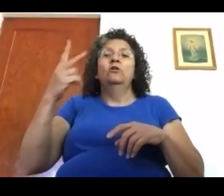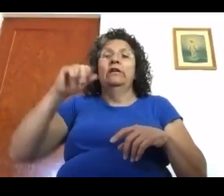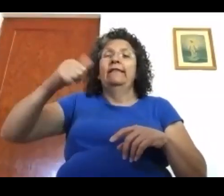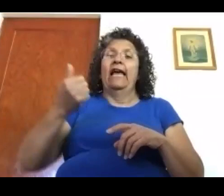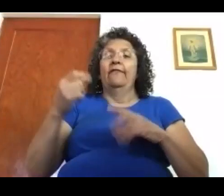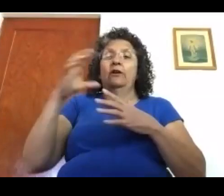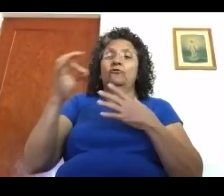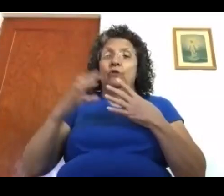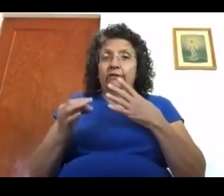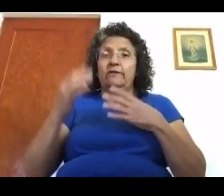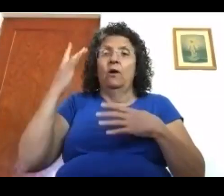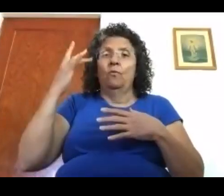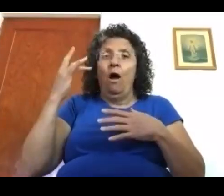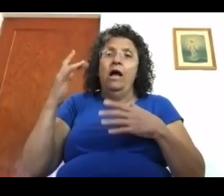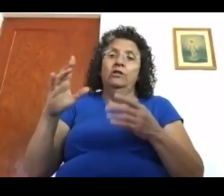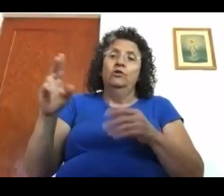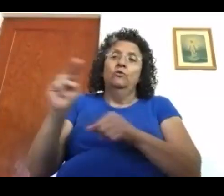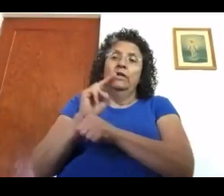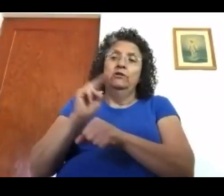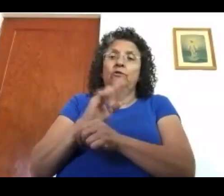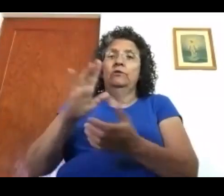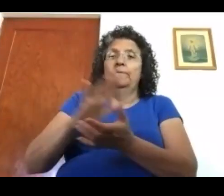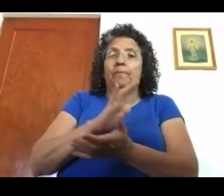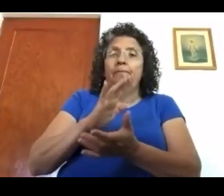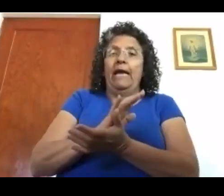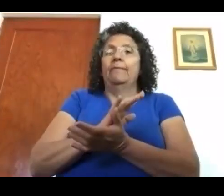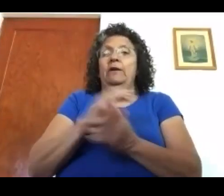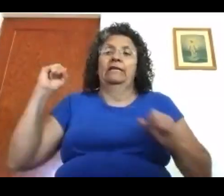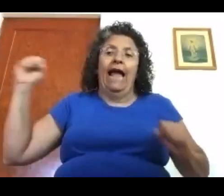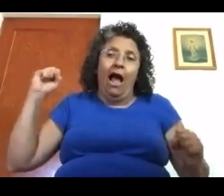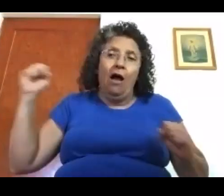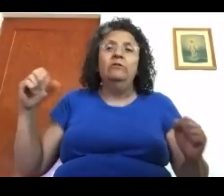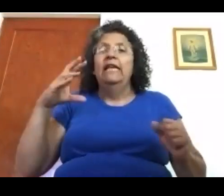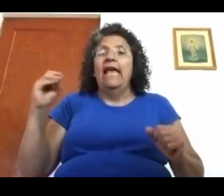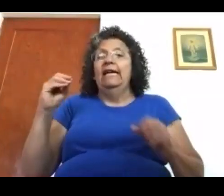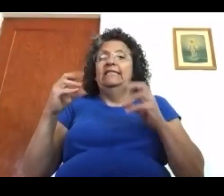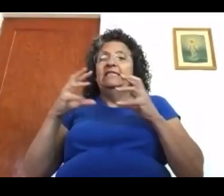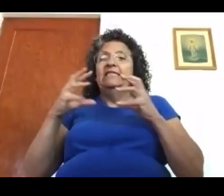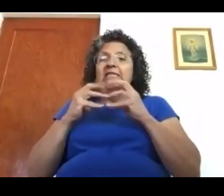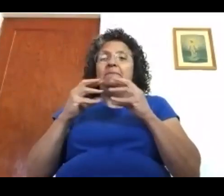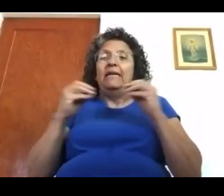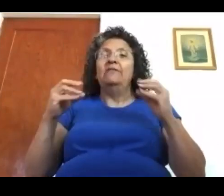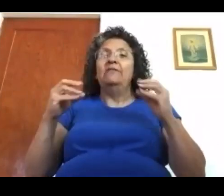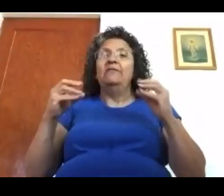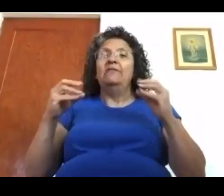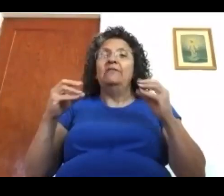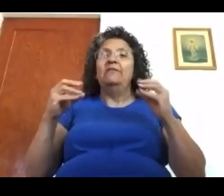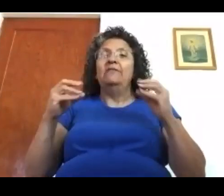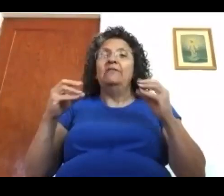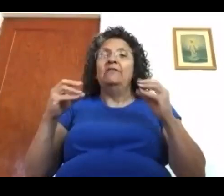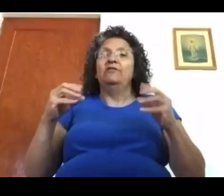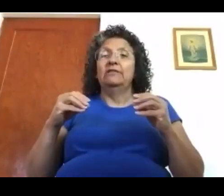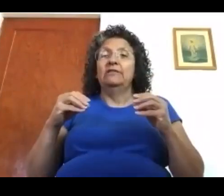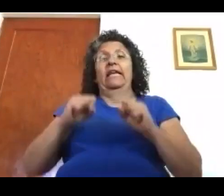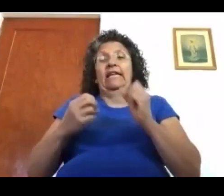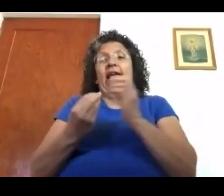because they include things like paper towels and sponges. There are lots of places you can put seeds and still get them to sprout. The last